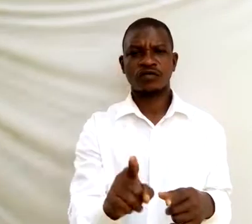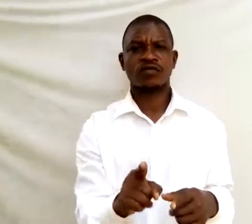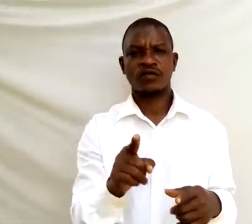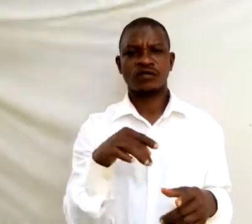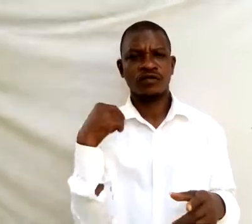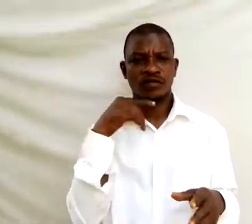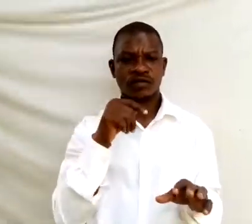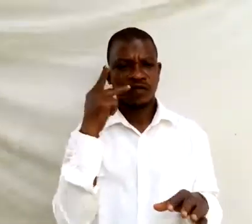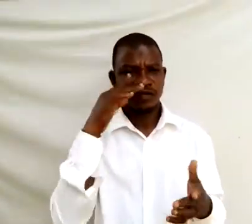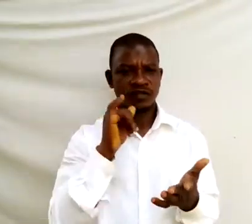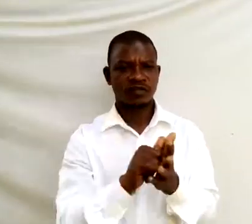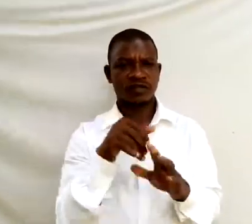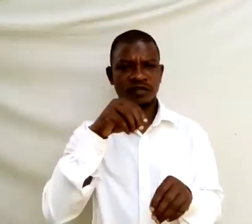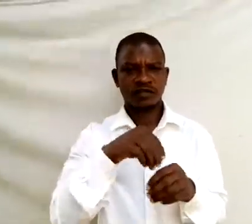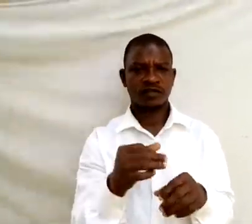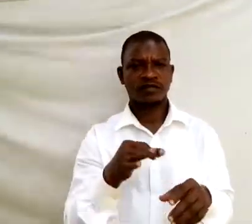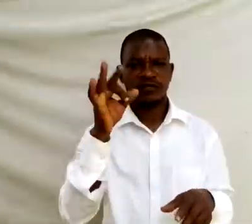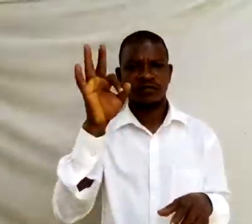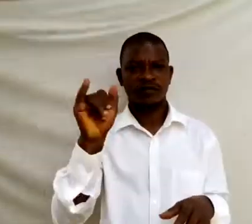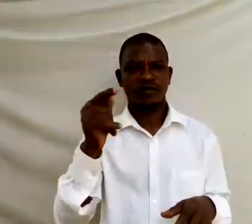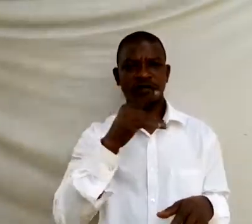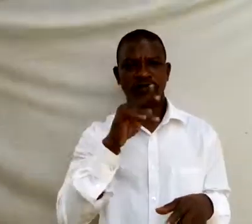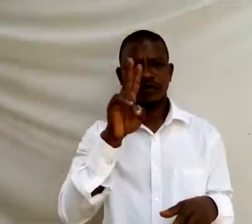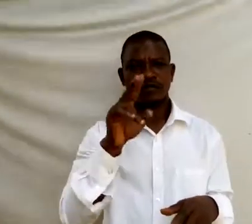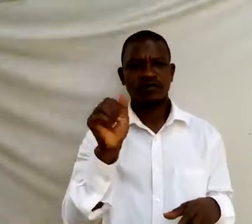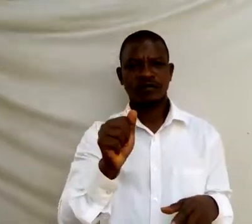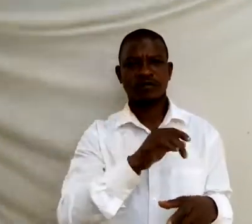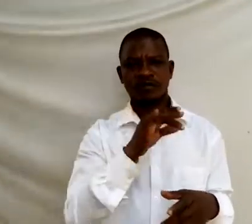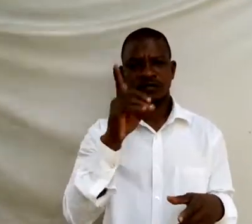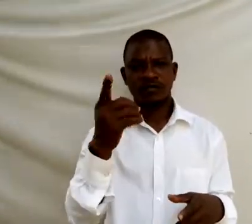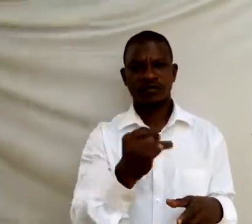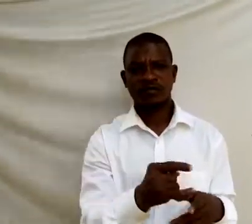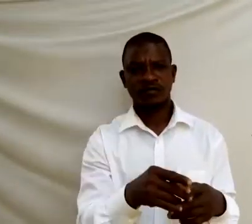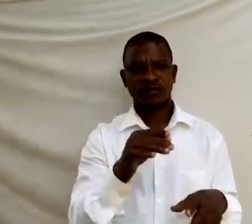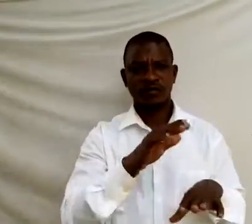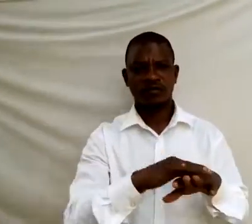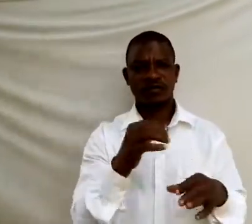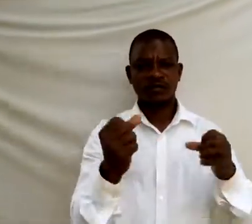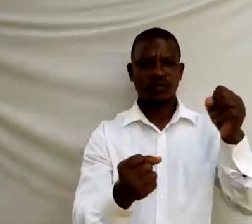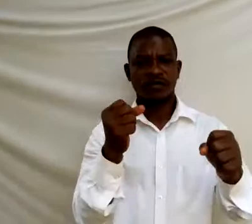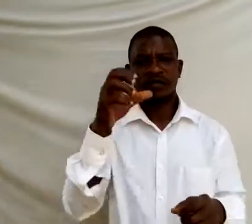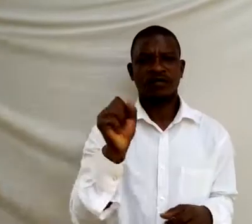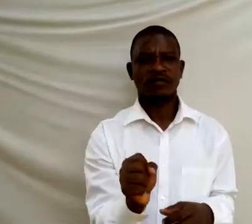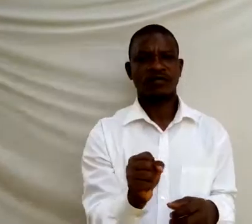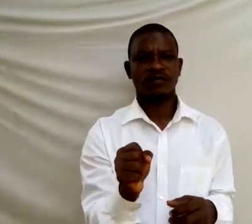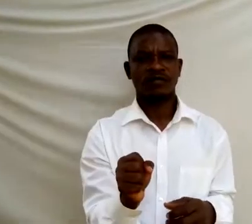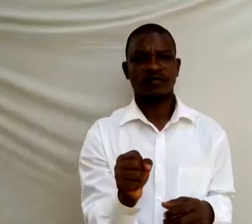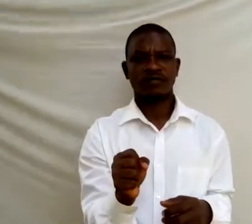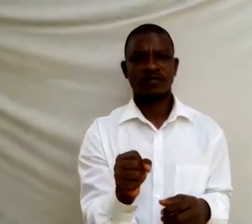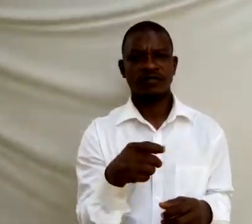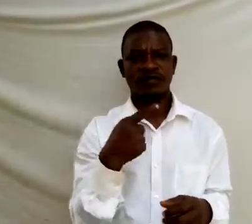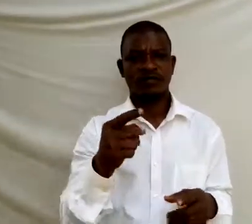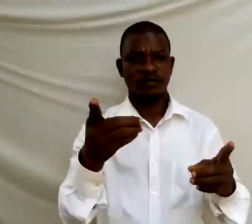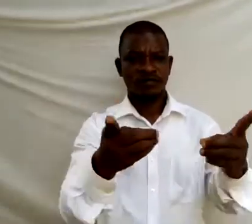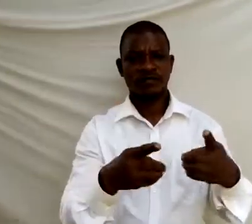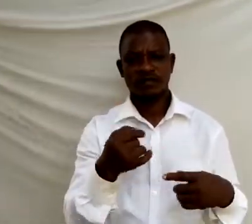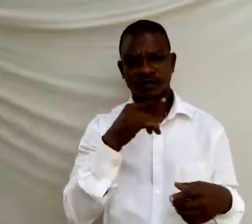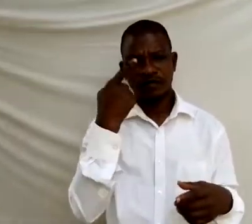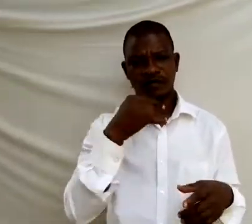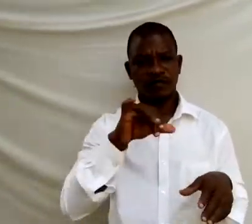can see that in figure 2A diagram on cars. The demand for petrol